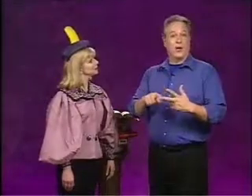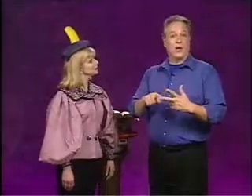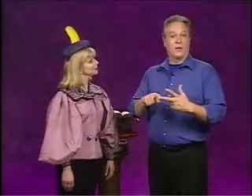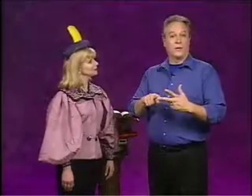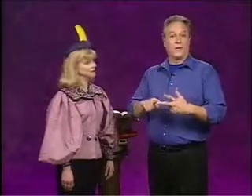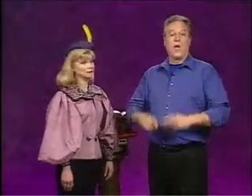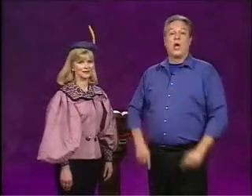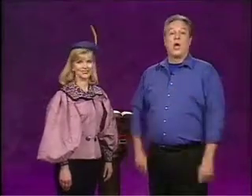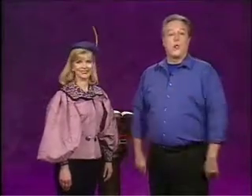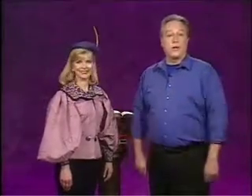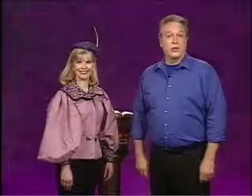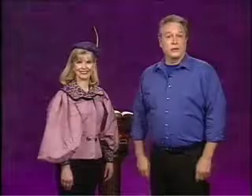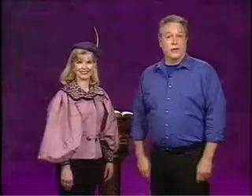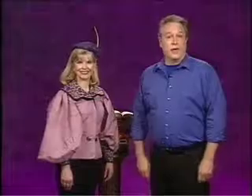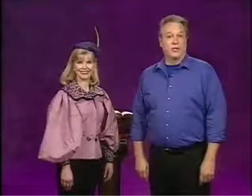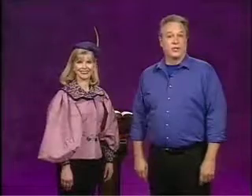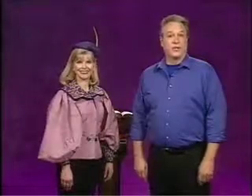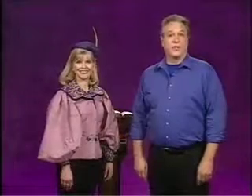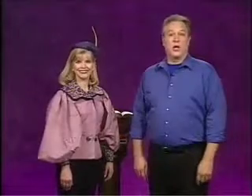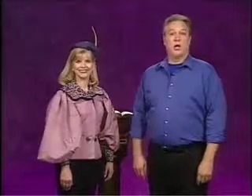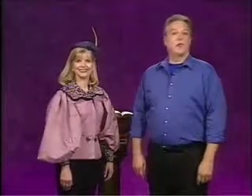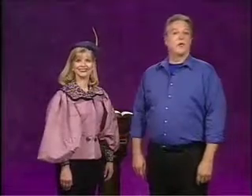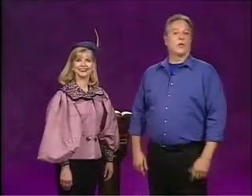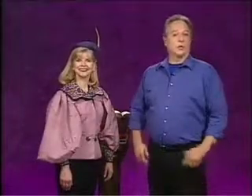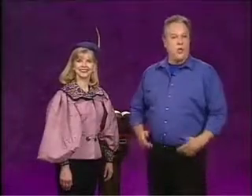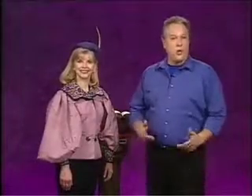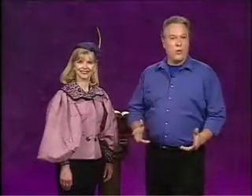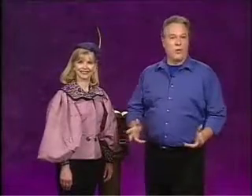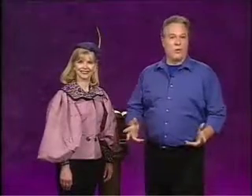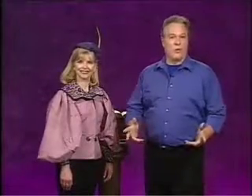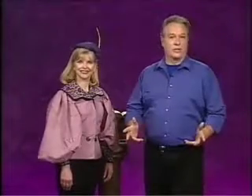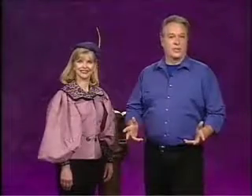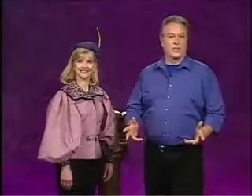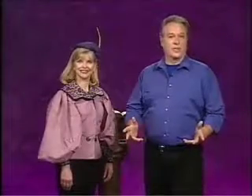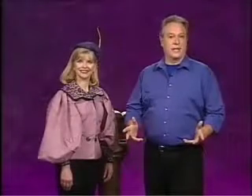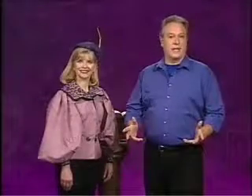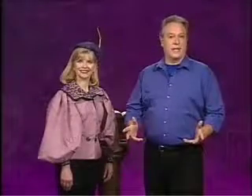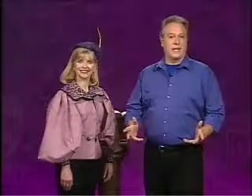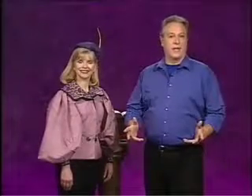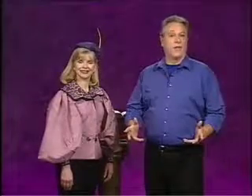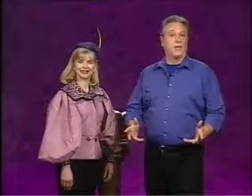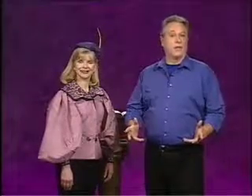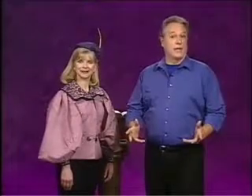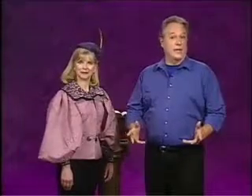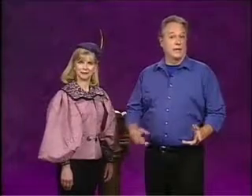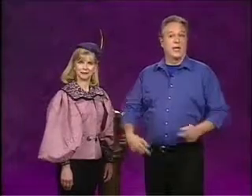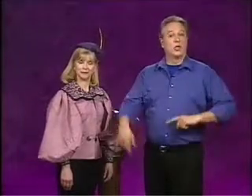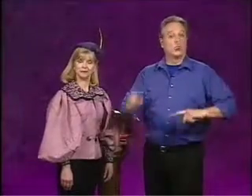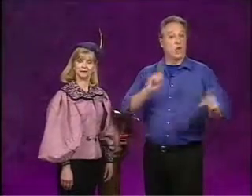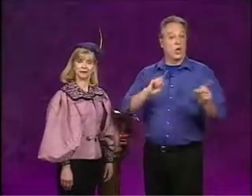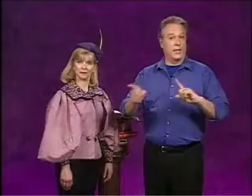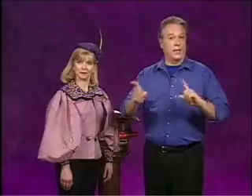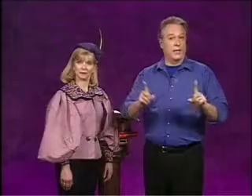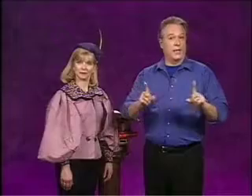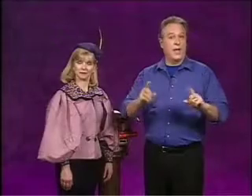long. Regular duration is also the normal duration of the sign, like talking